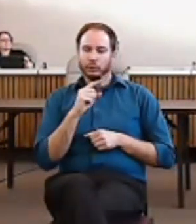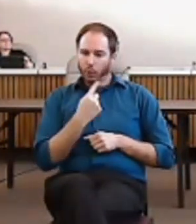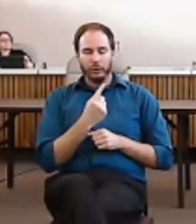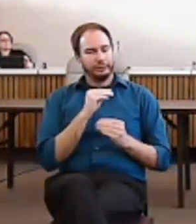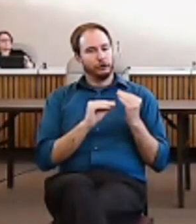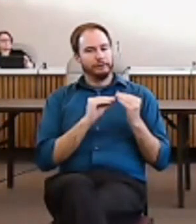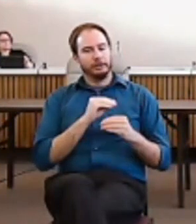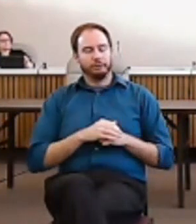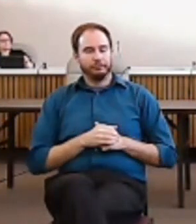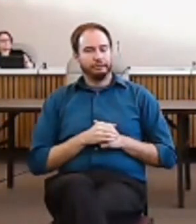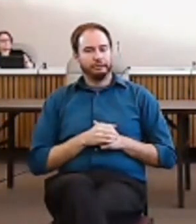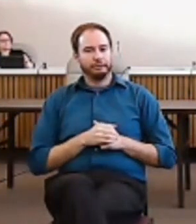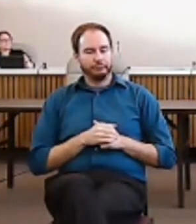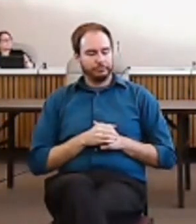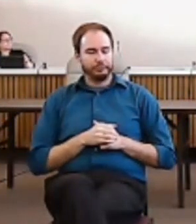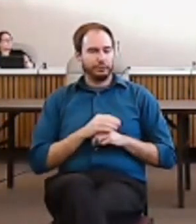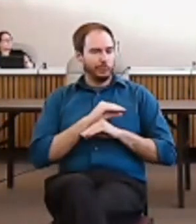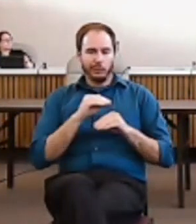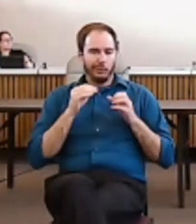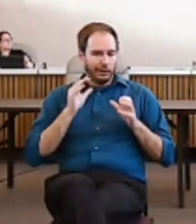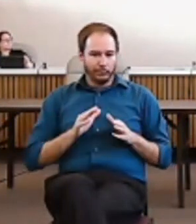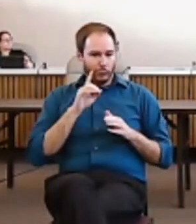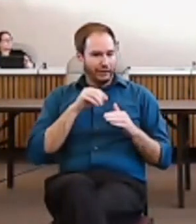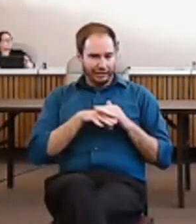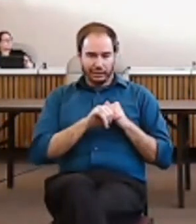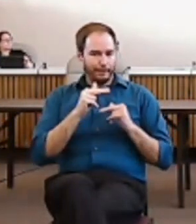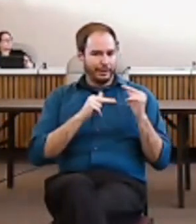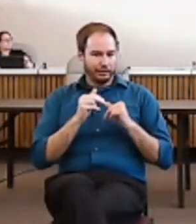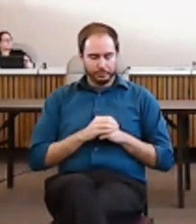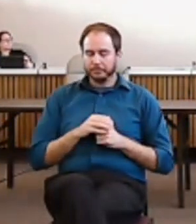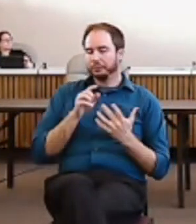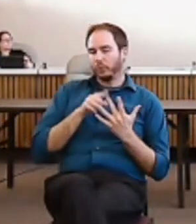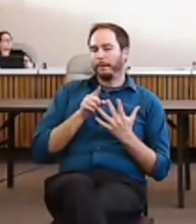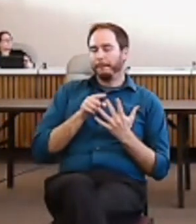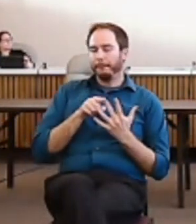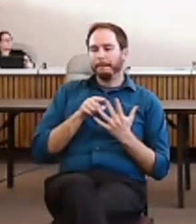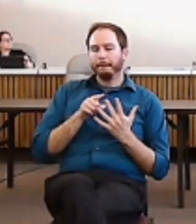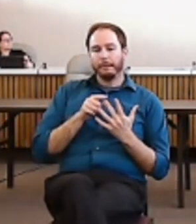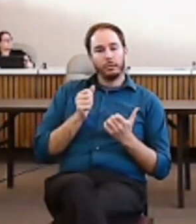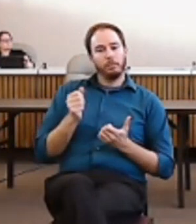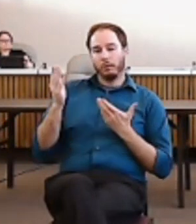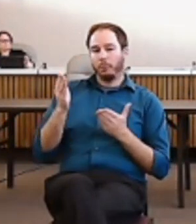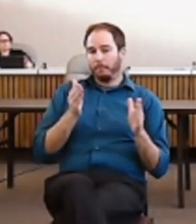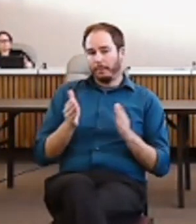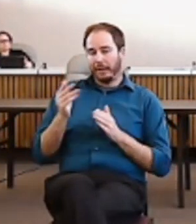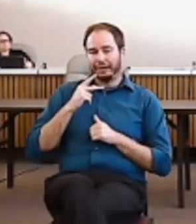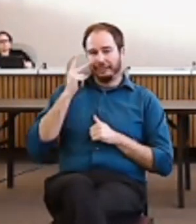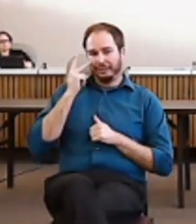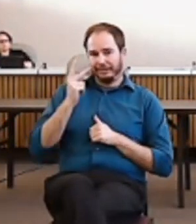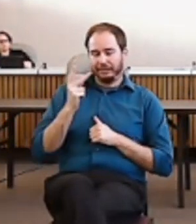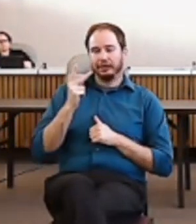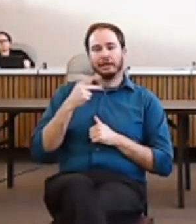and again, yes, no customers. And then in the proposed plan, you have a number